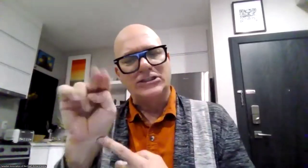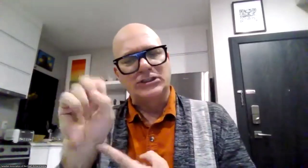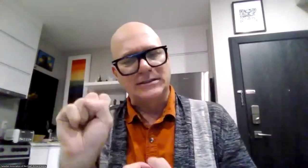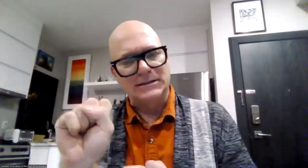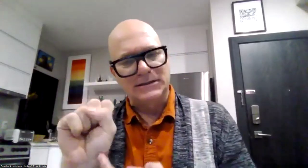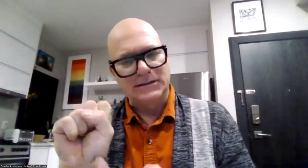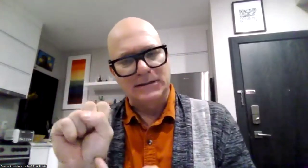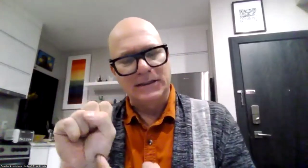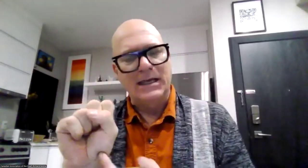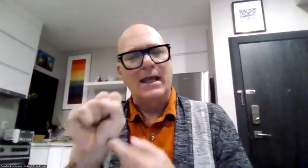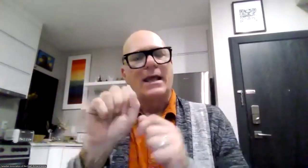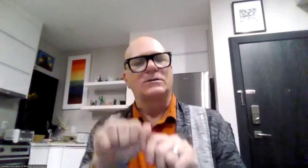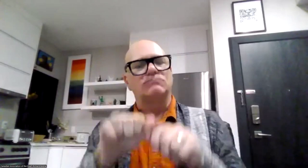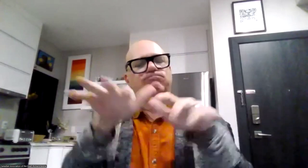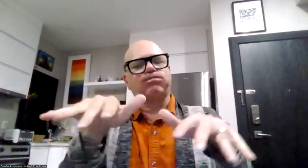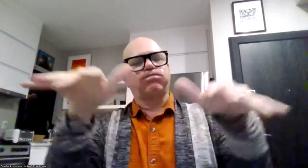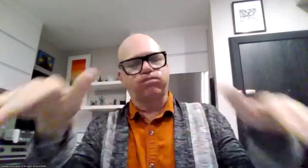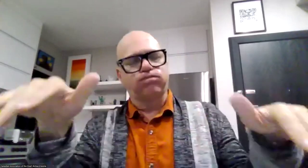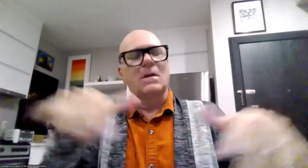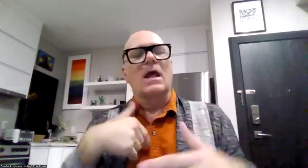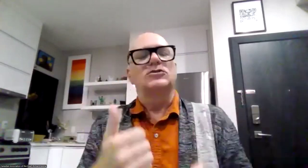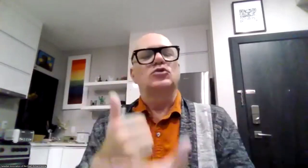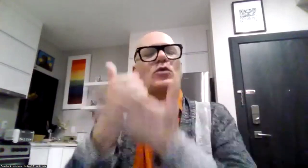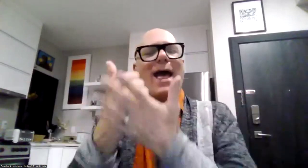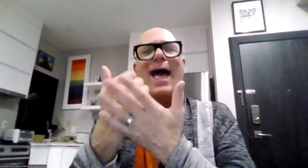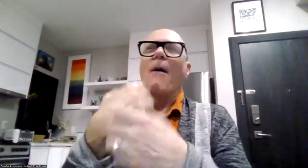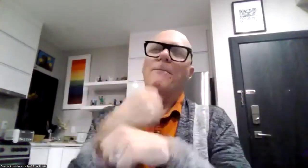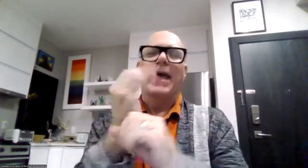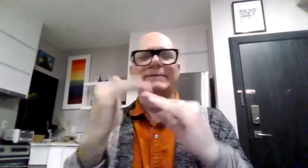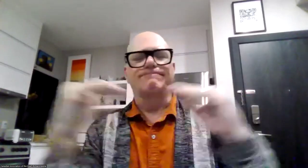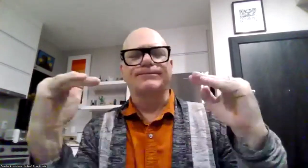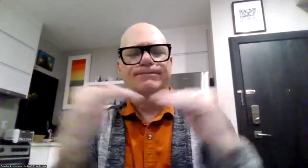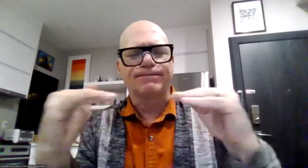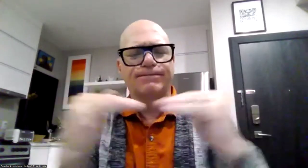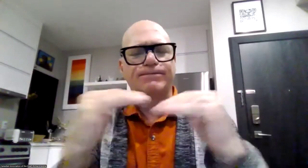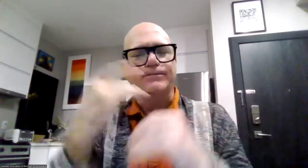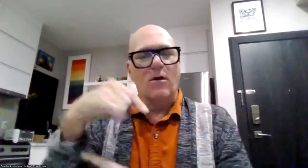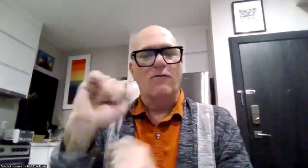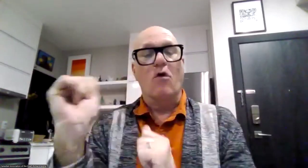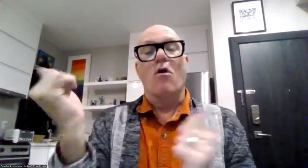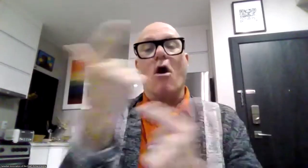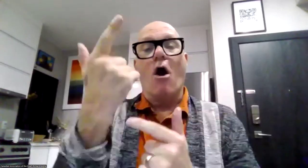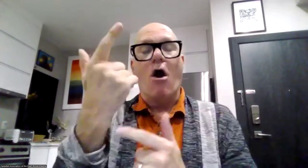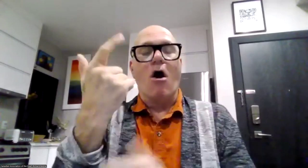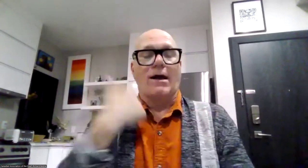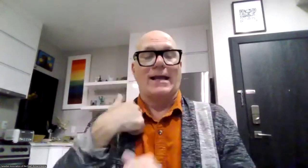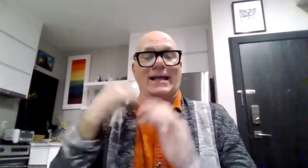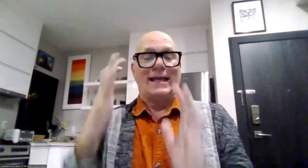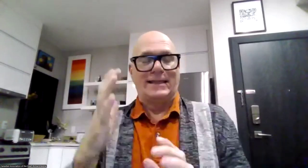new regulations right now around access, and those regulations are going to ripple out across the country and impact